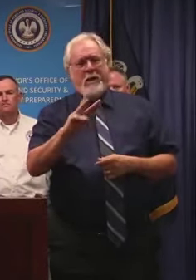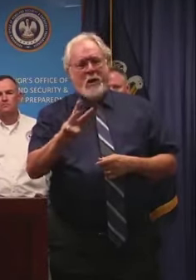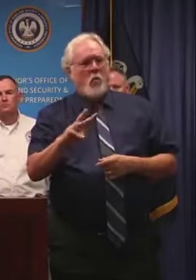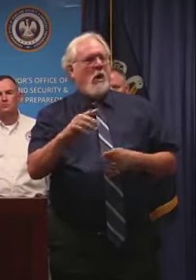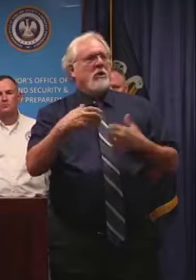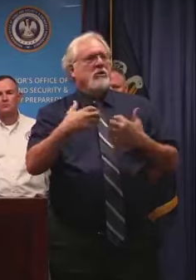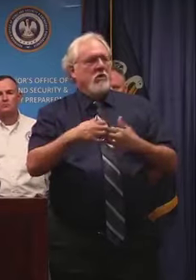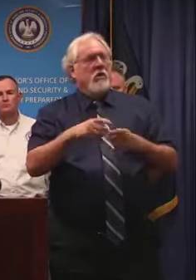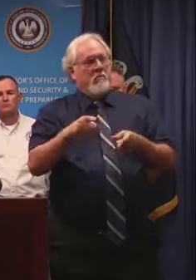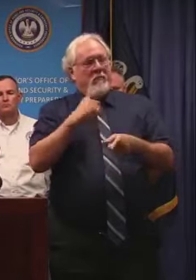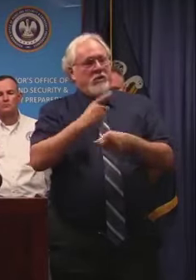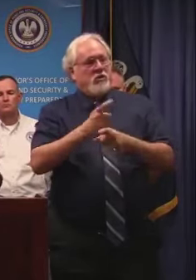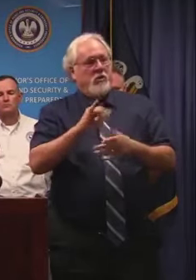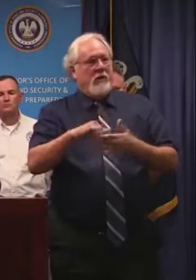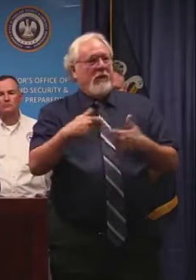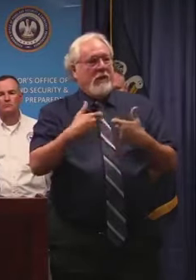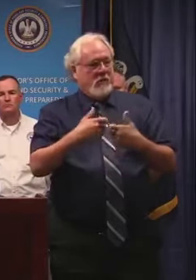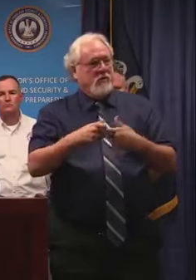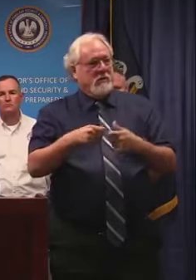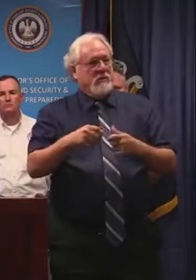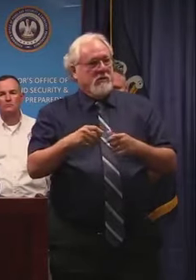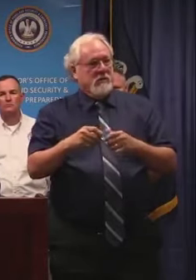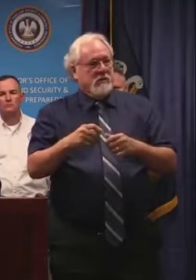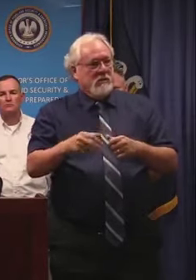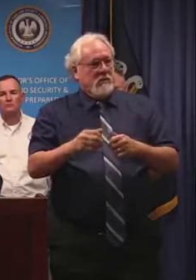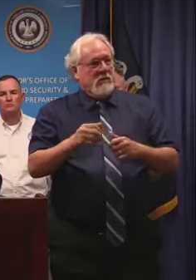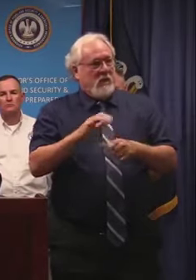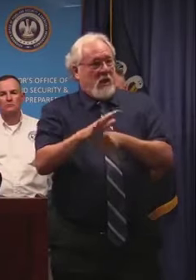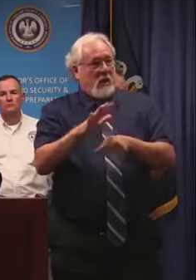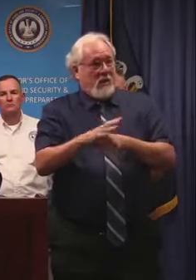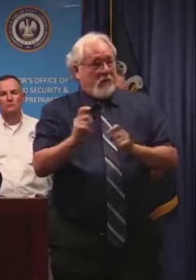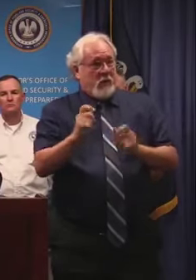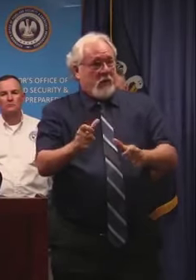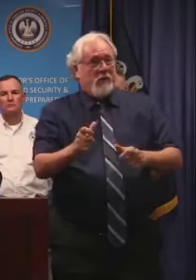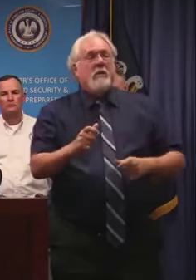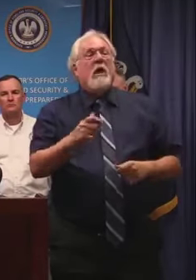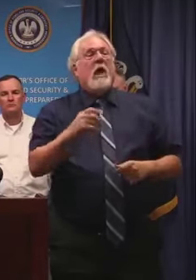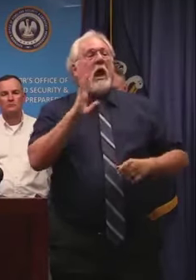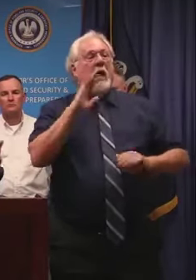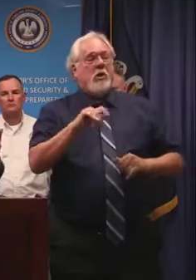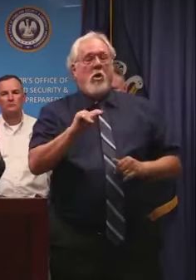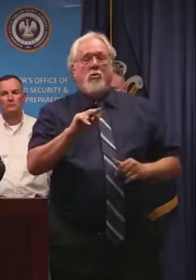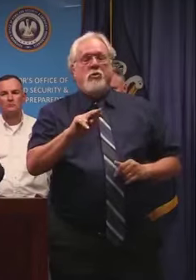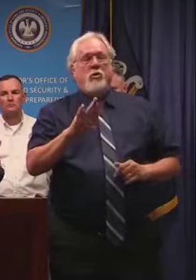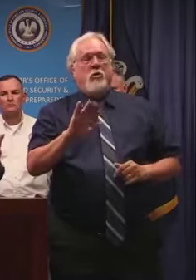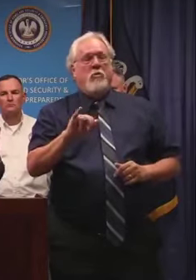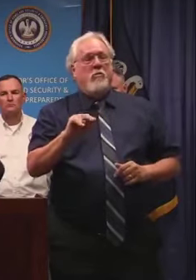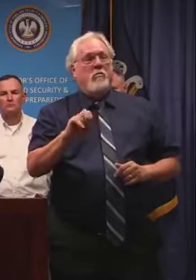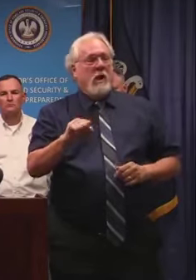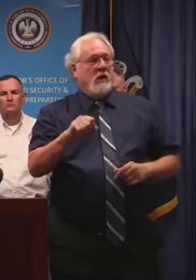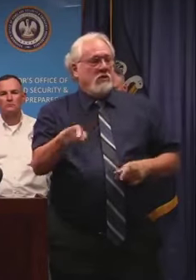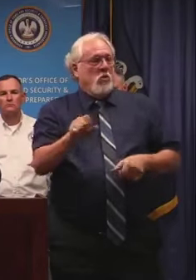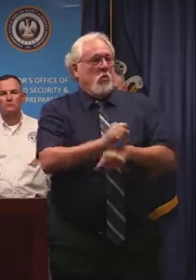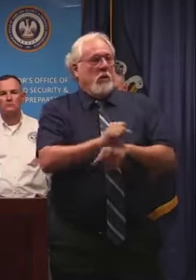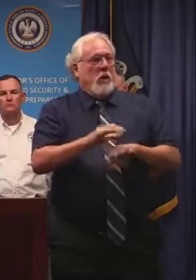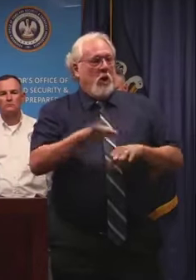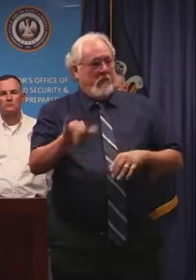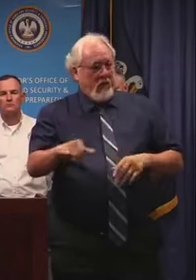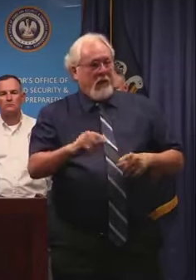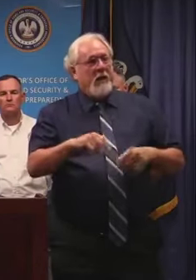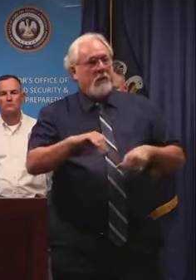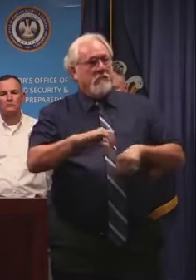electrical generation capacity is ramped up quickly. I know that the turbines are being worked on and are coming